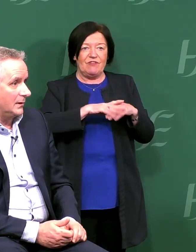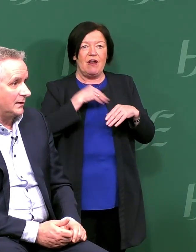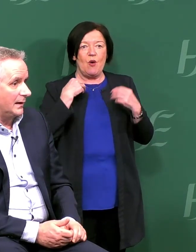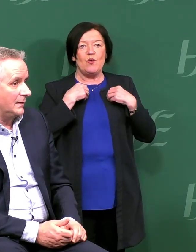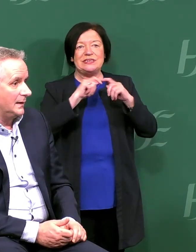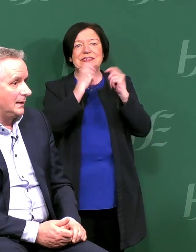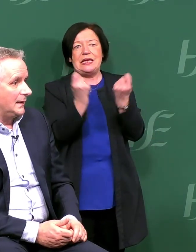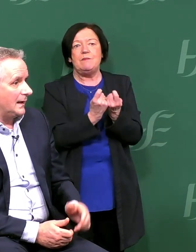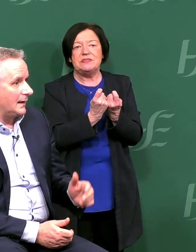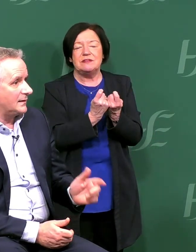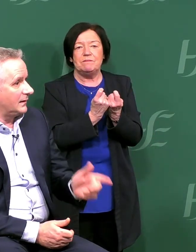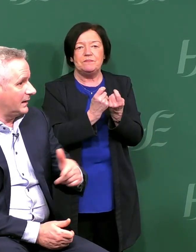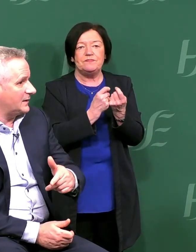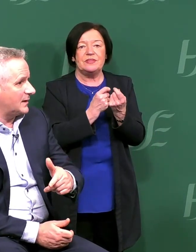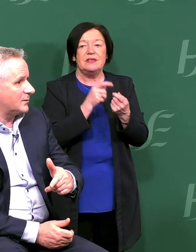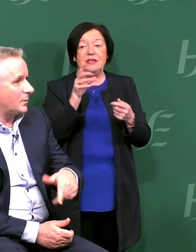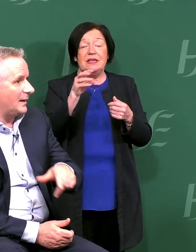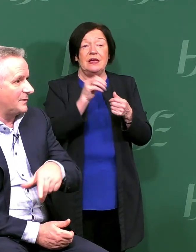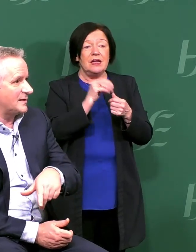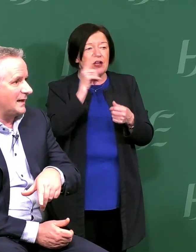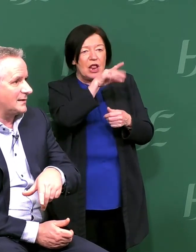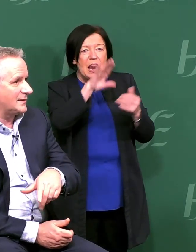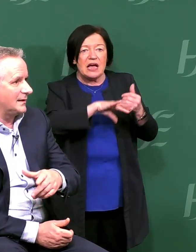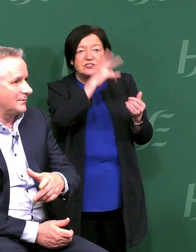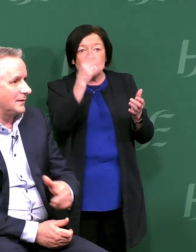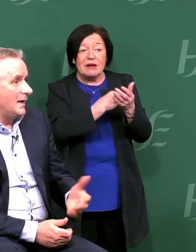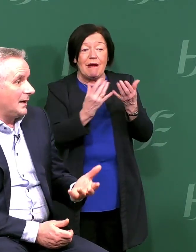well, working there. I think your last question is what